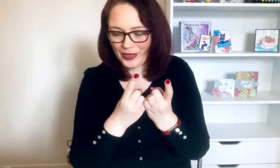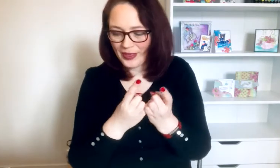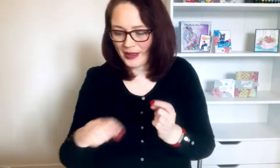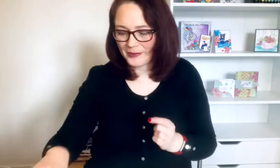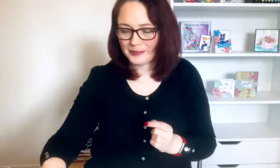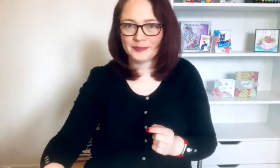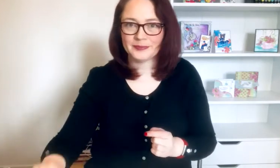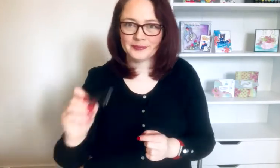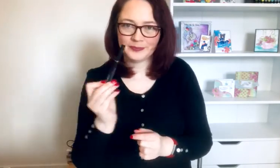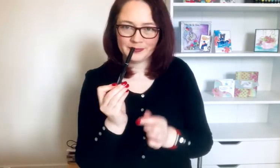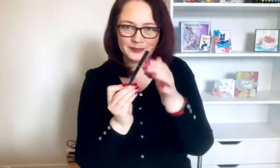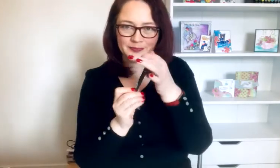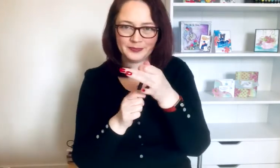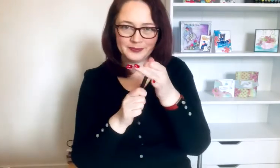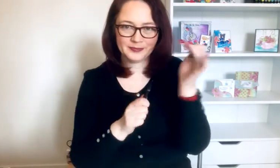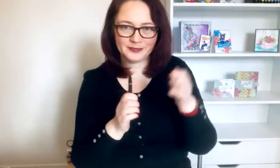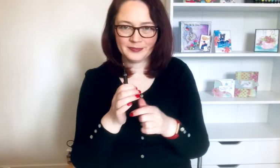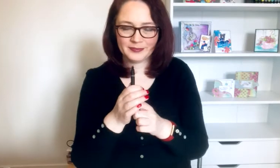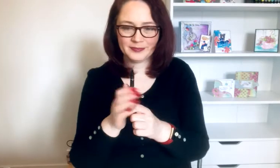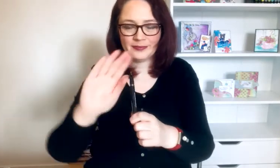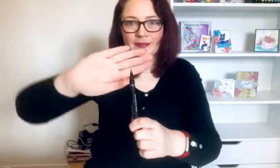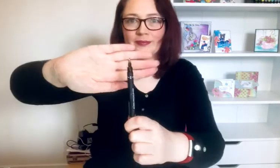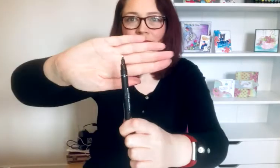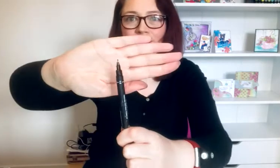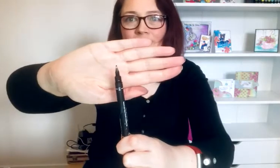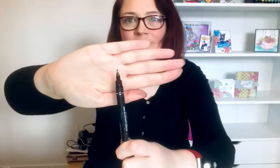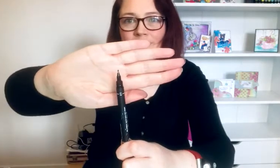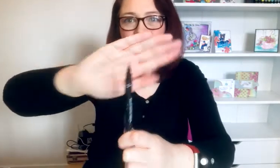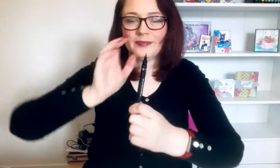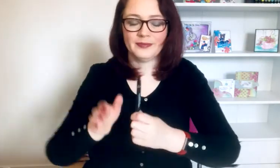One more thing. We're now going to use our fine pen